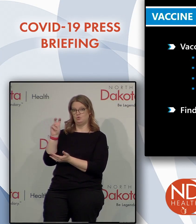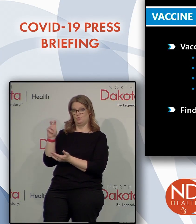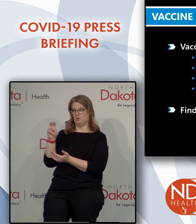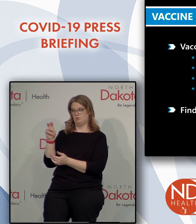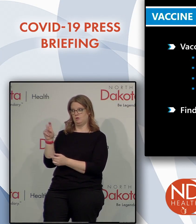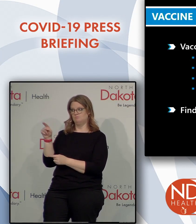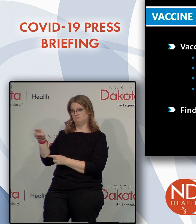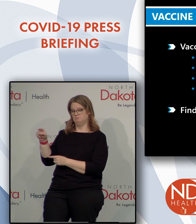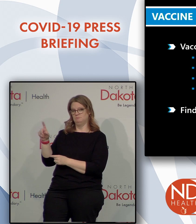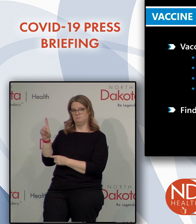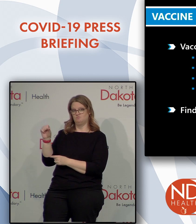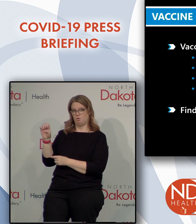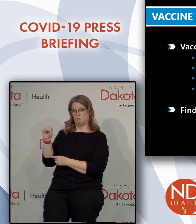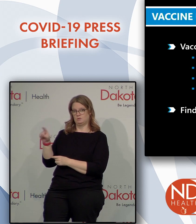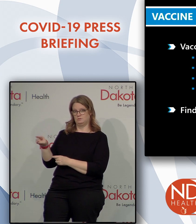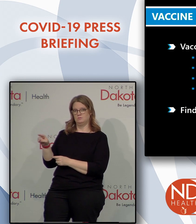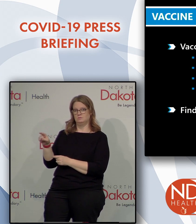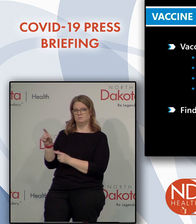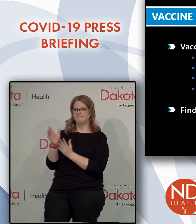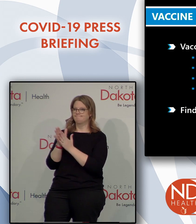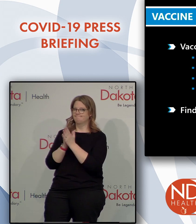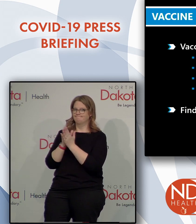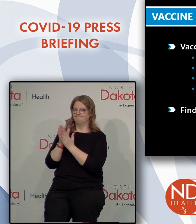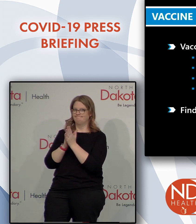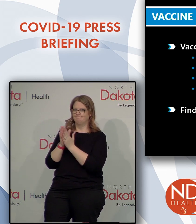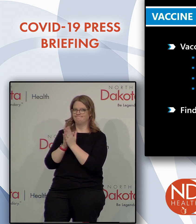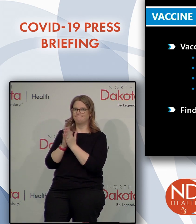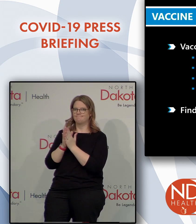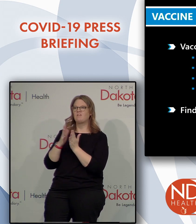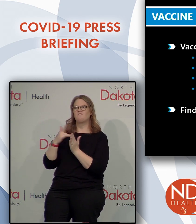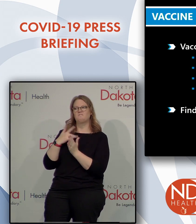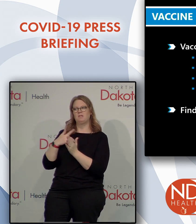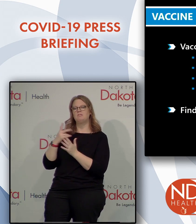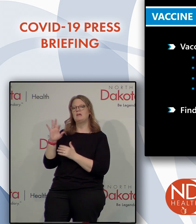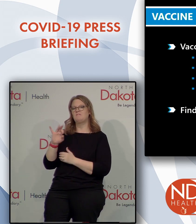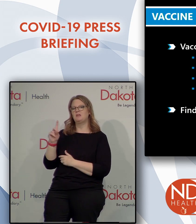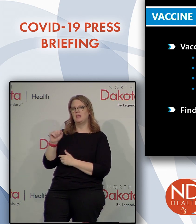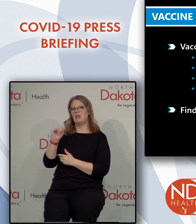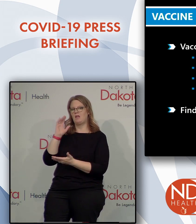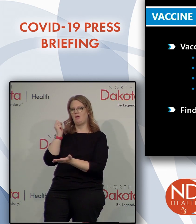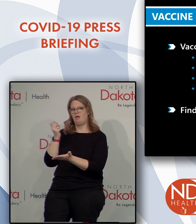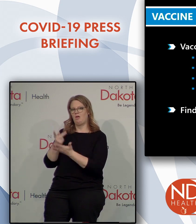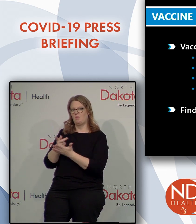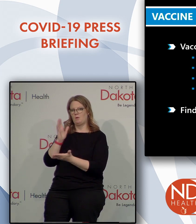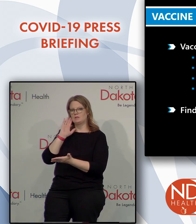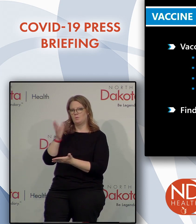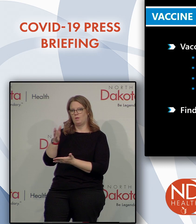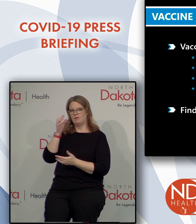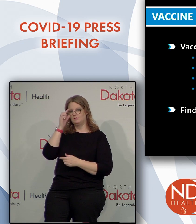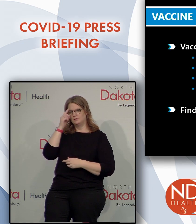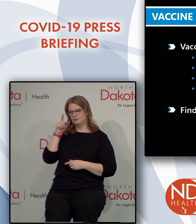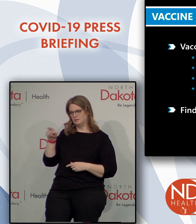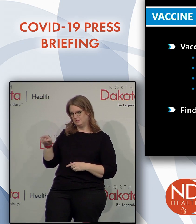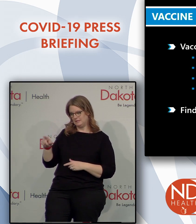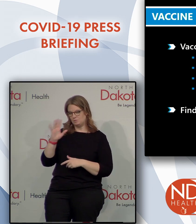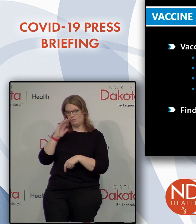of the Moderna vaccine in anticipation of the FDA authorization. And we're sending that